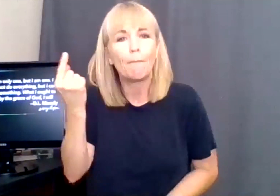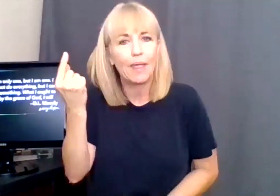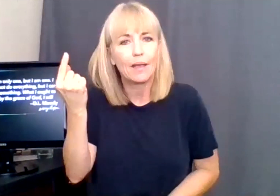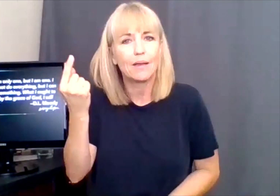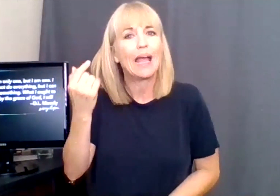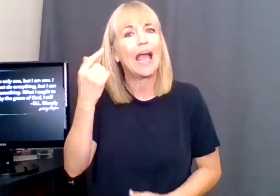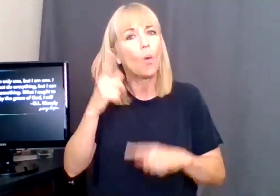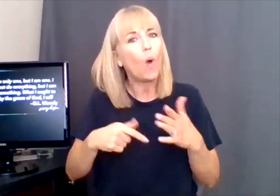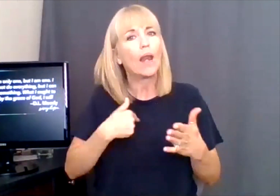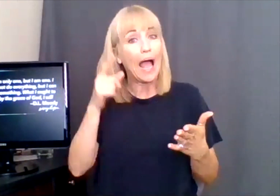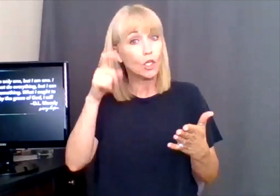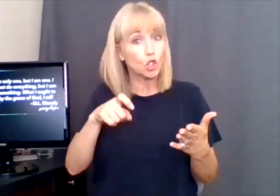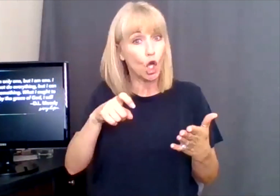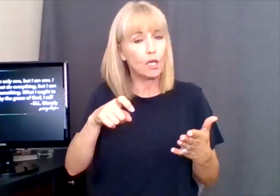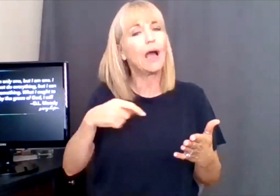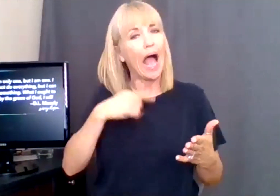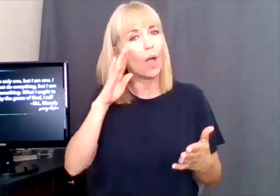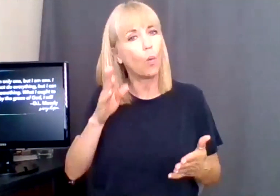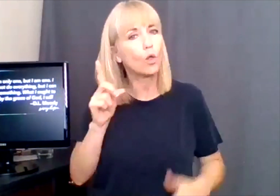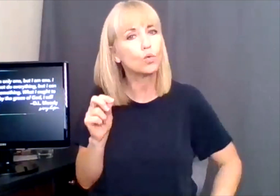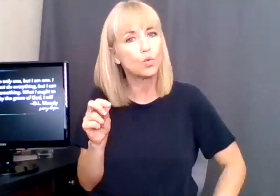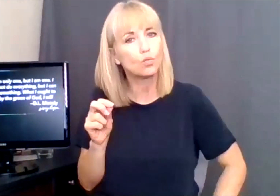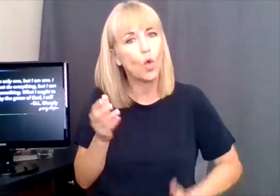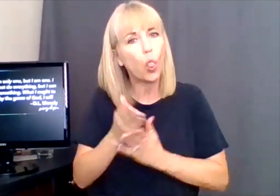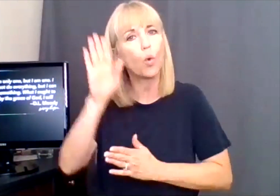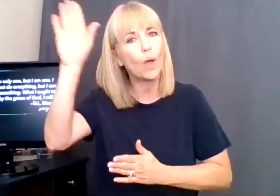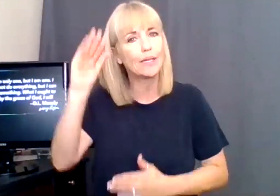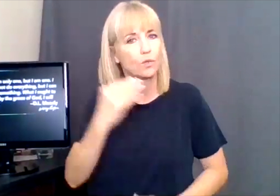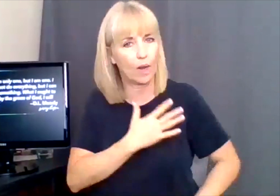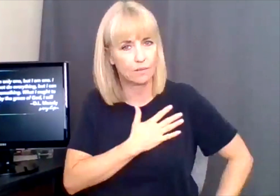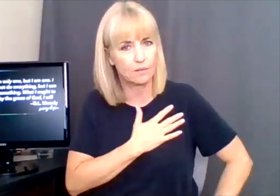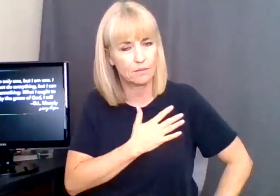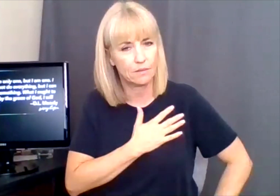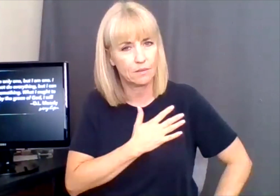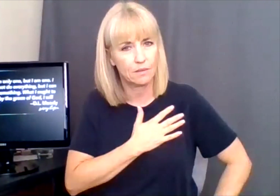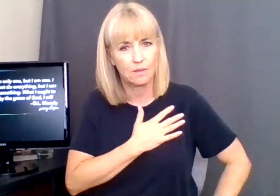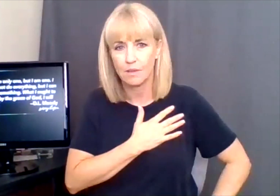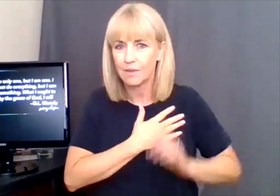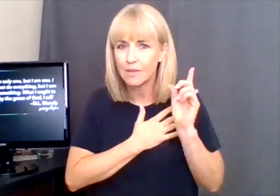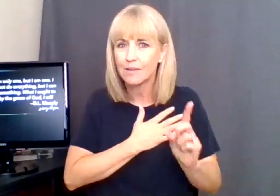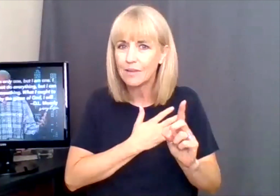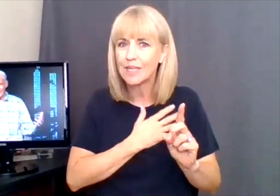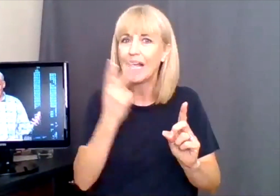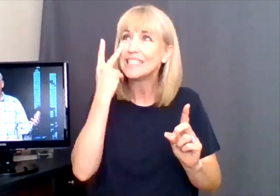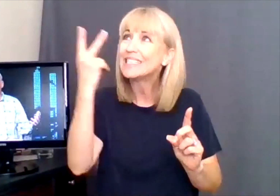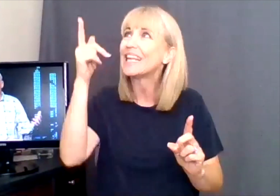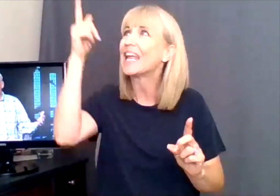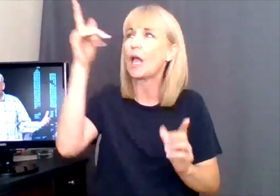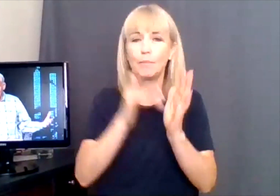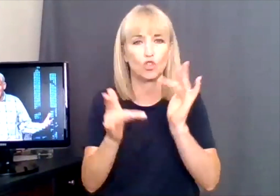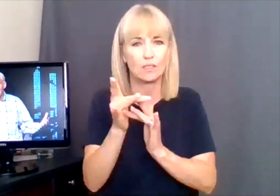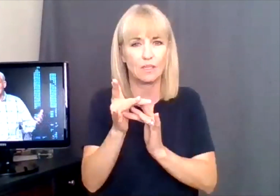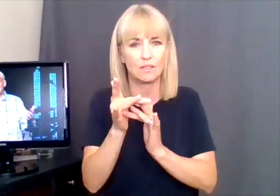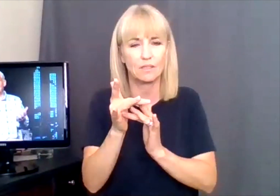do. I'm asking you, will you see Jesus on his throne? Will you be honest before him? And